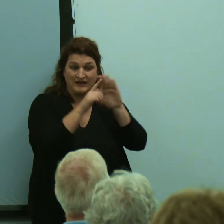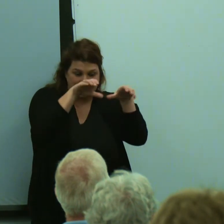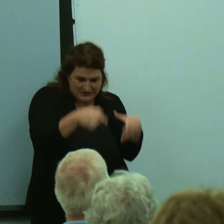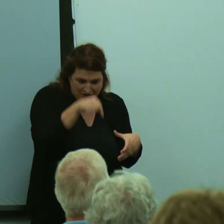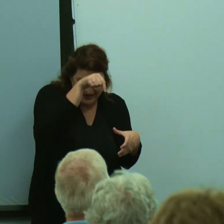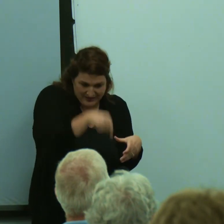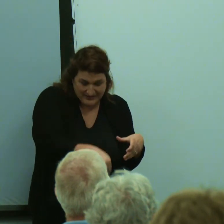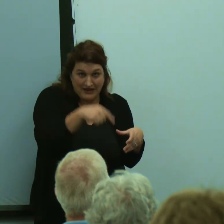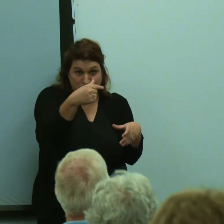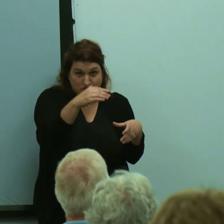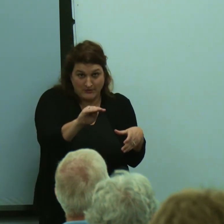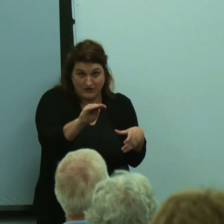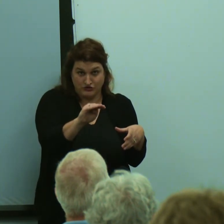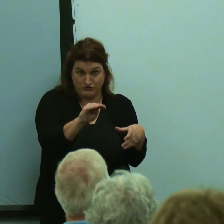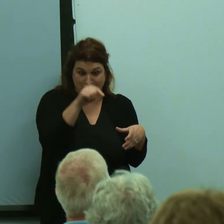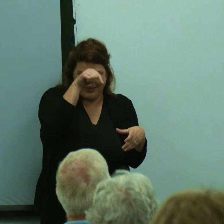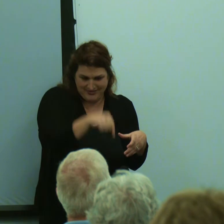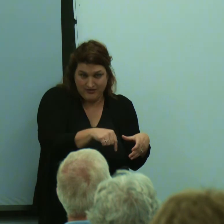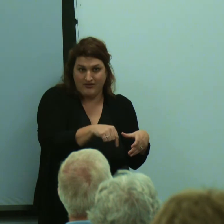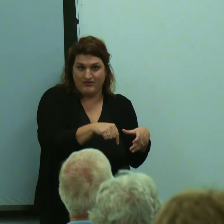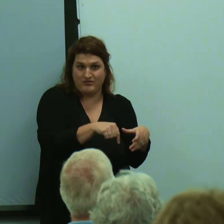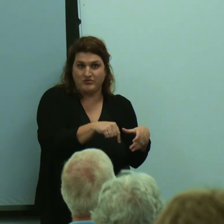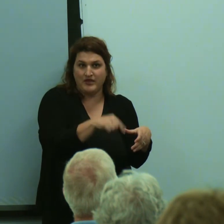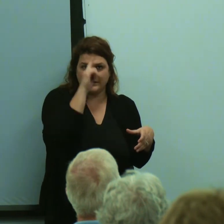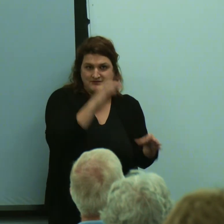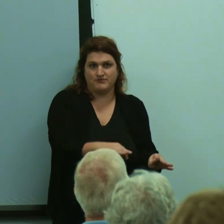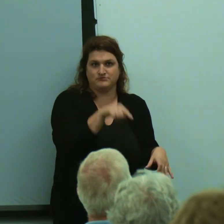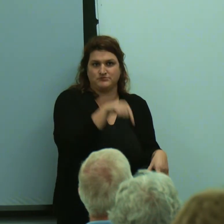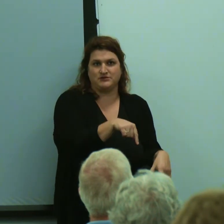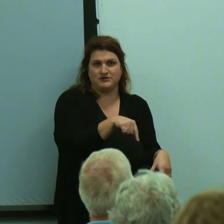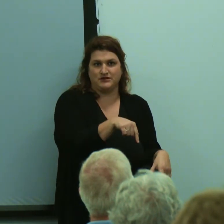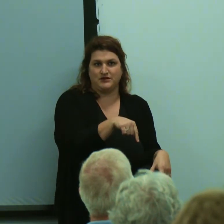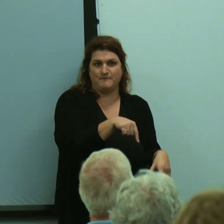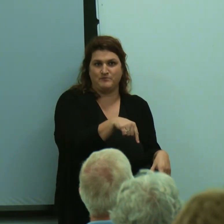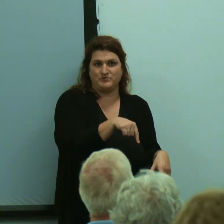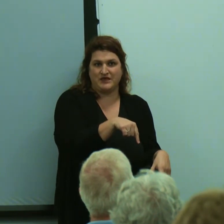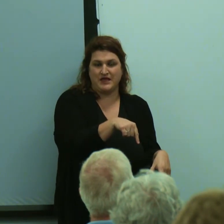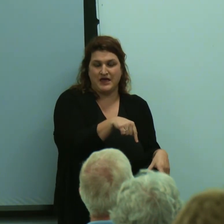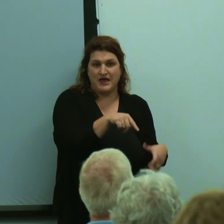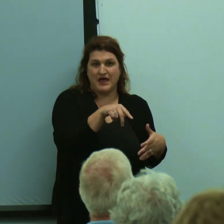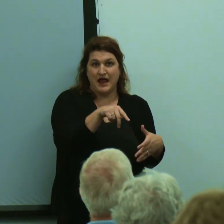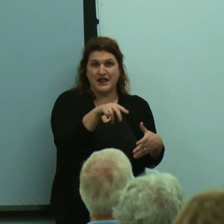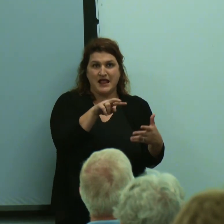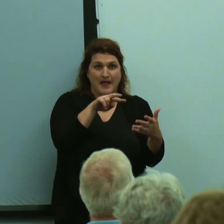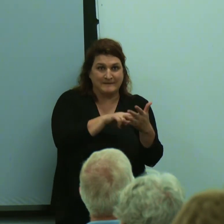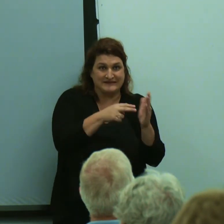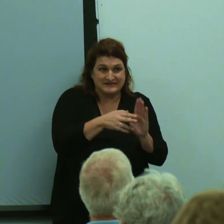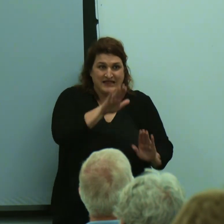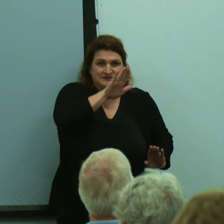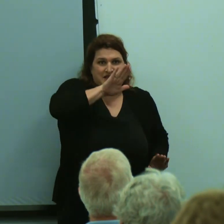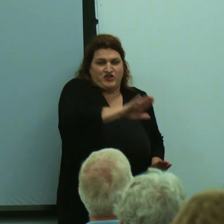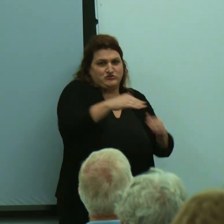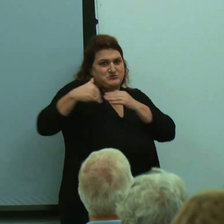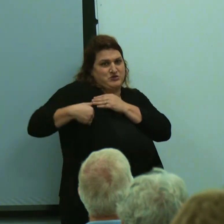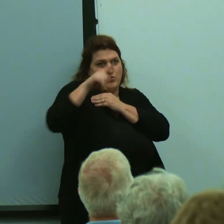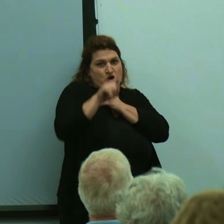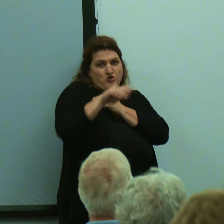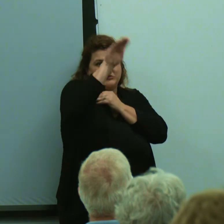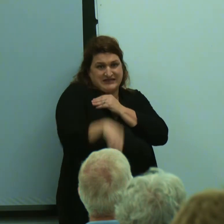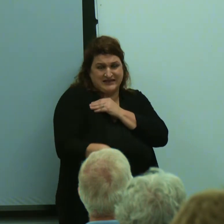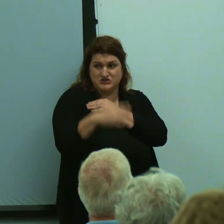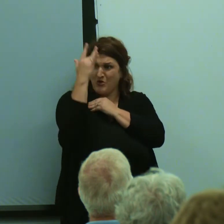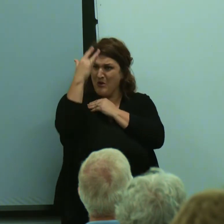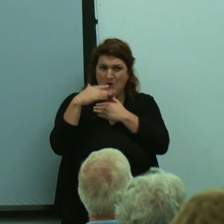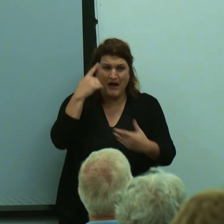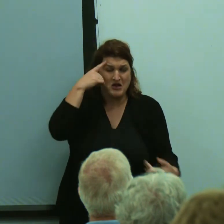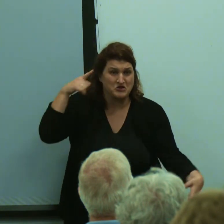grossly gerrymandered legislature that will call it, and it'll be night and day, totally in their hands. So why agree to anything